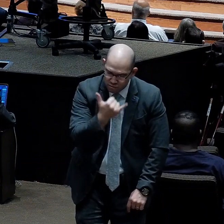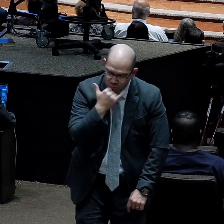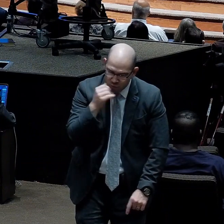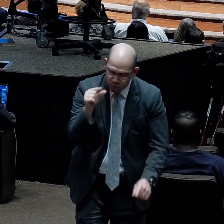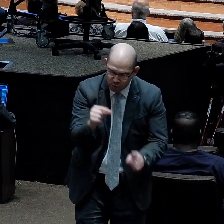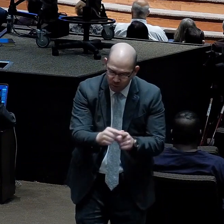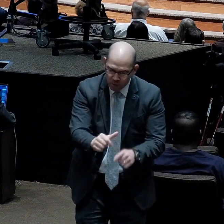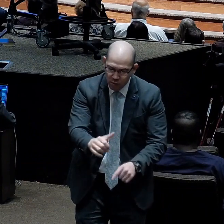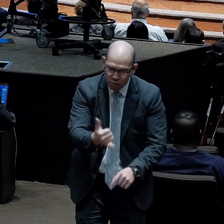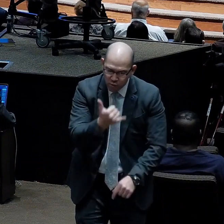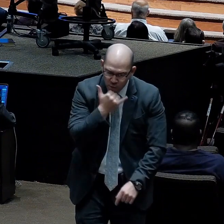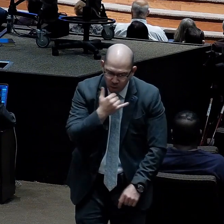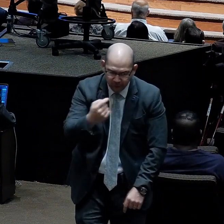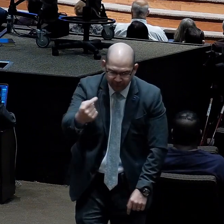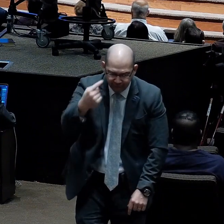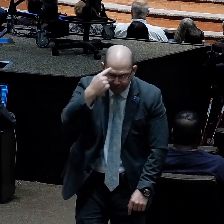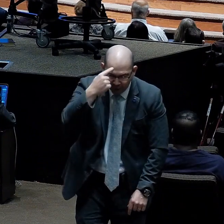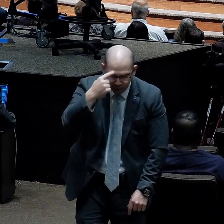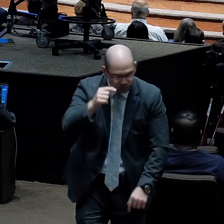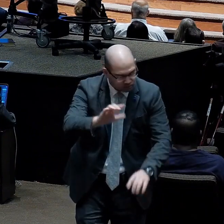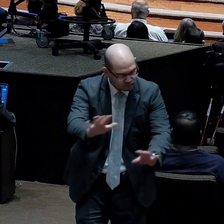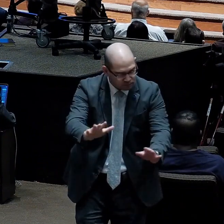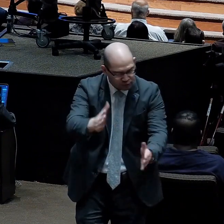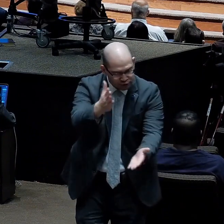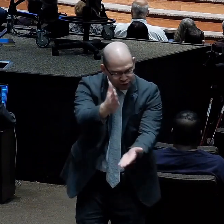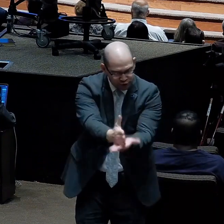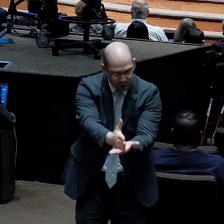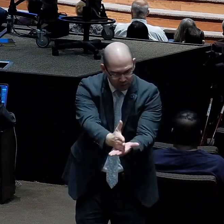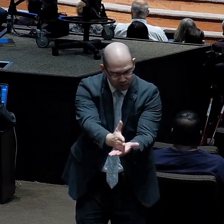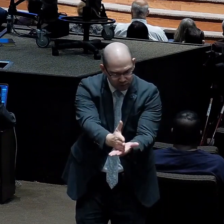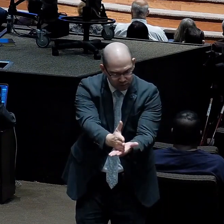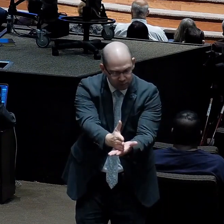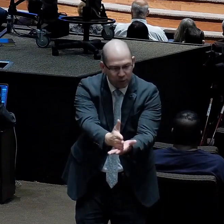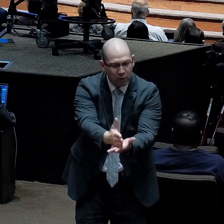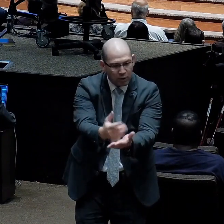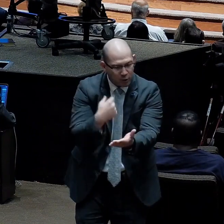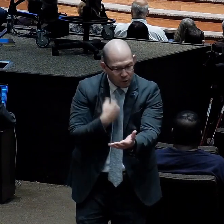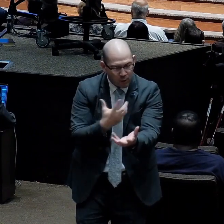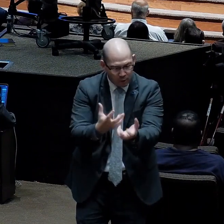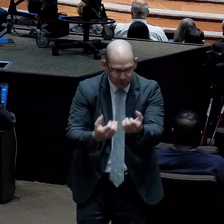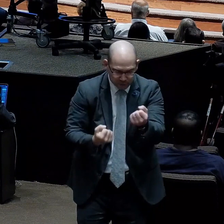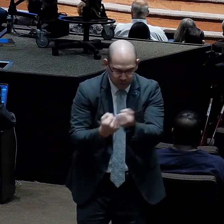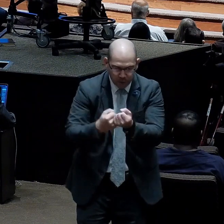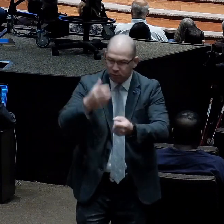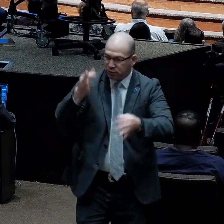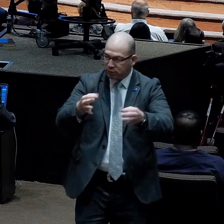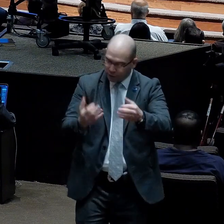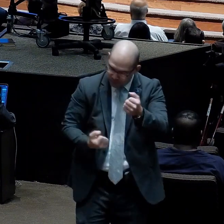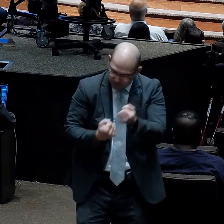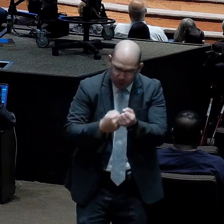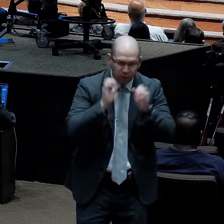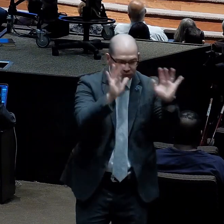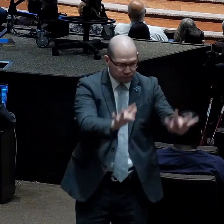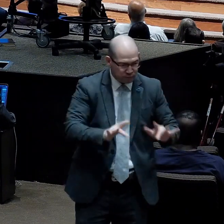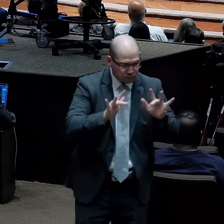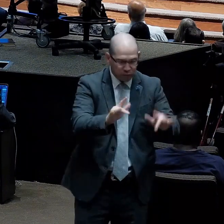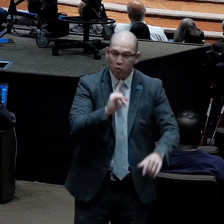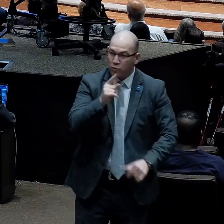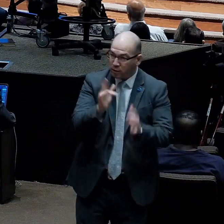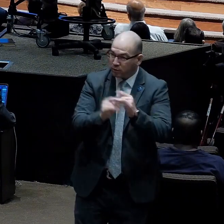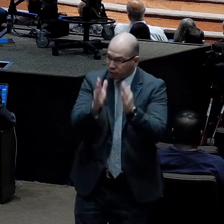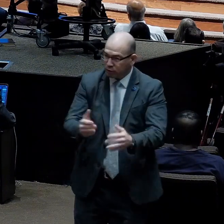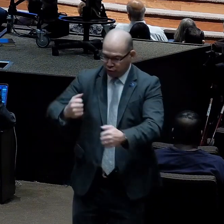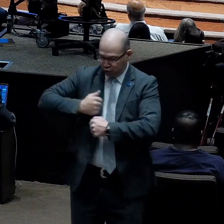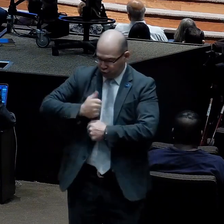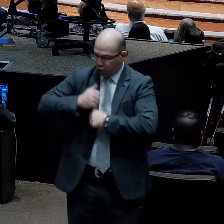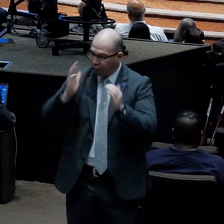We're going to do justice, and we're going to show mercy on the playground and on the football field. We're going to be real Christians out here. It's okay